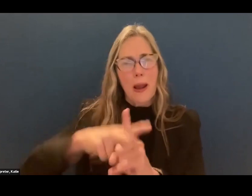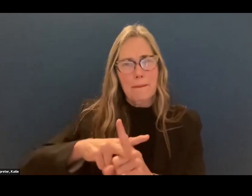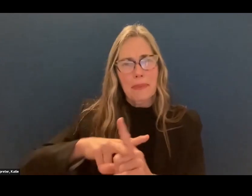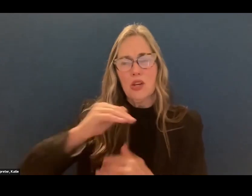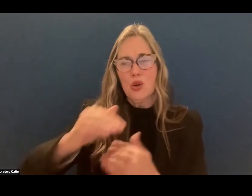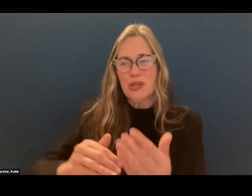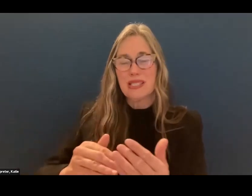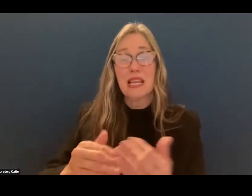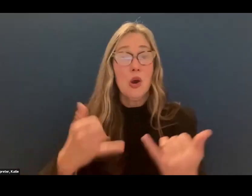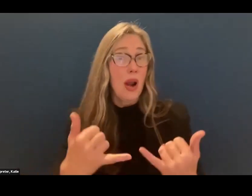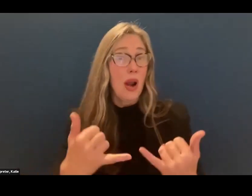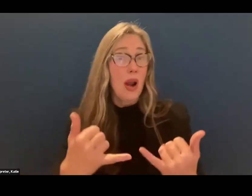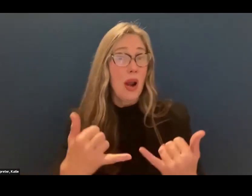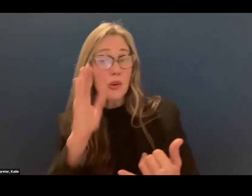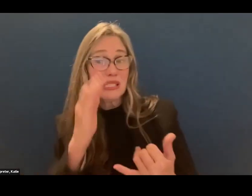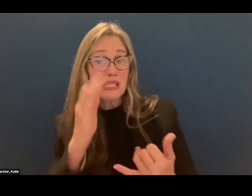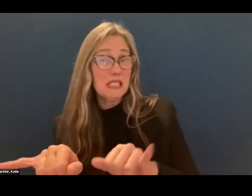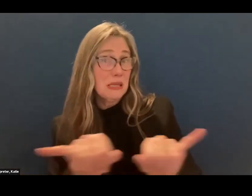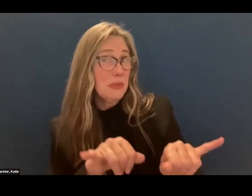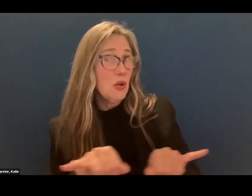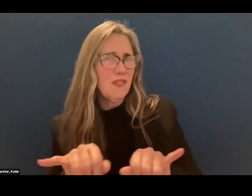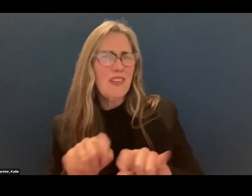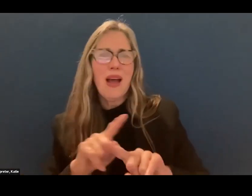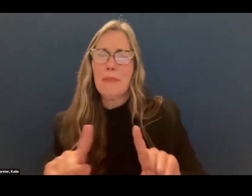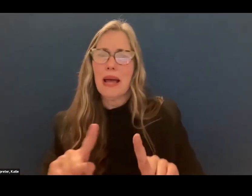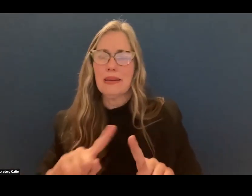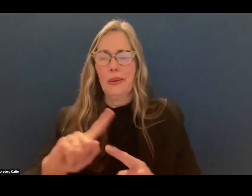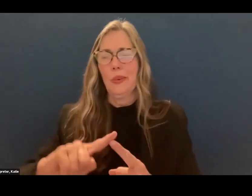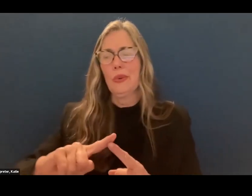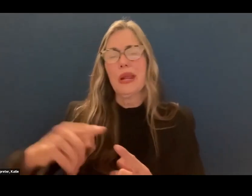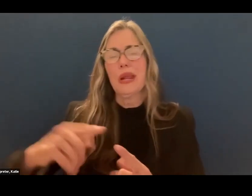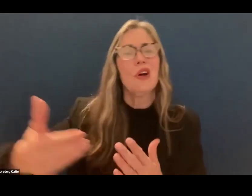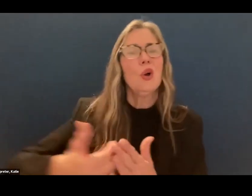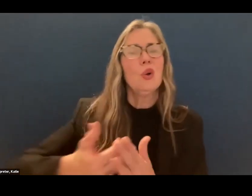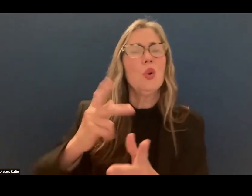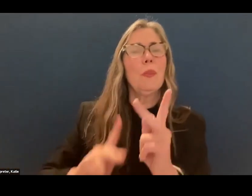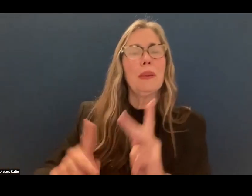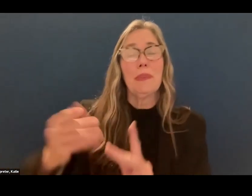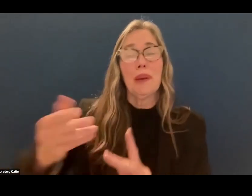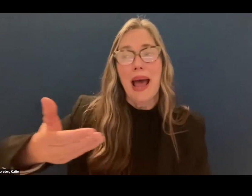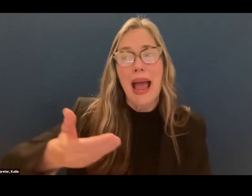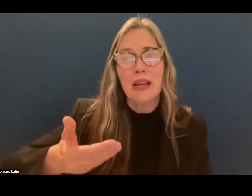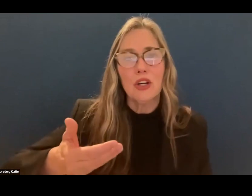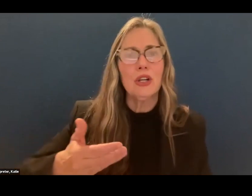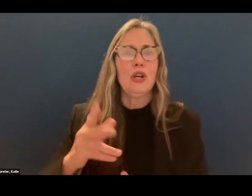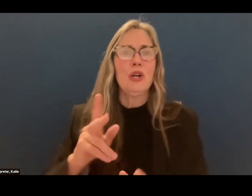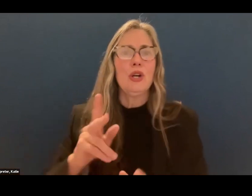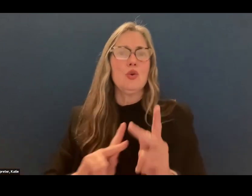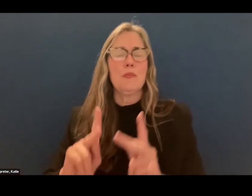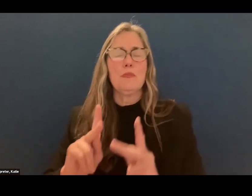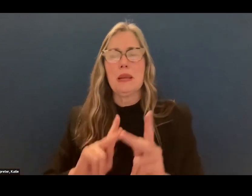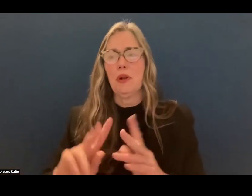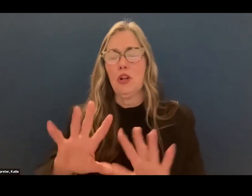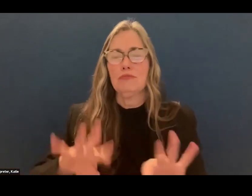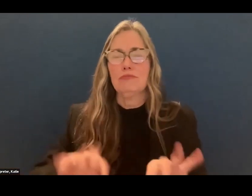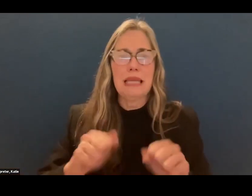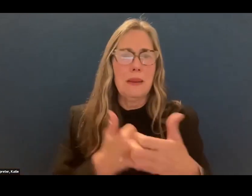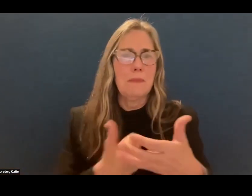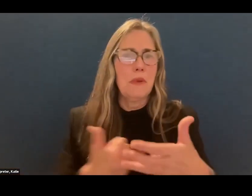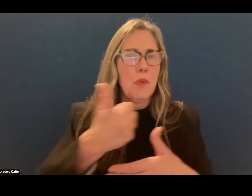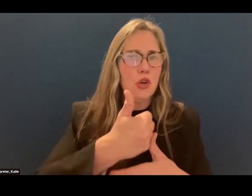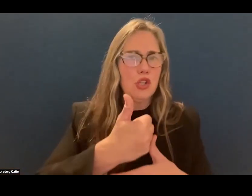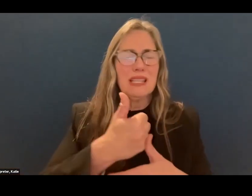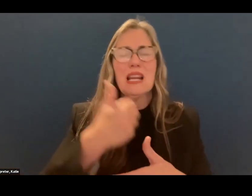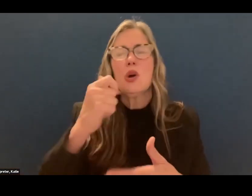and new staff that things could be missed, which is why we're working so hard on calibration so that everyone understands this fact pattern, this is the result. This is how